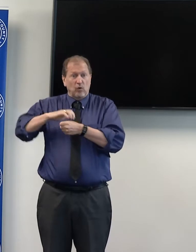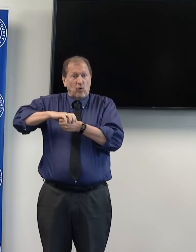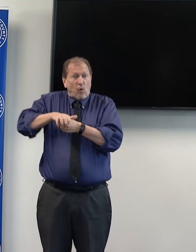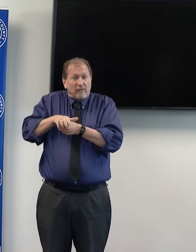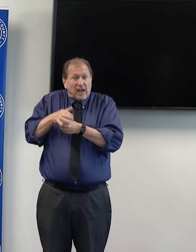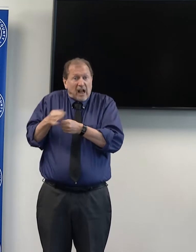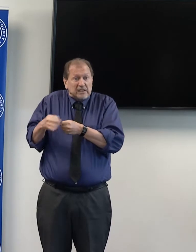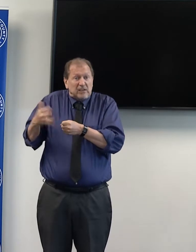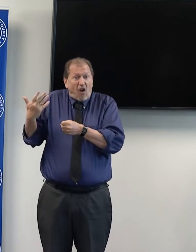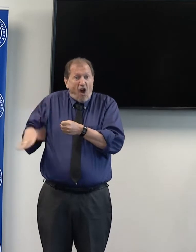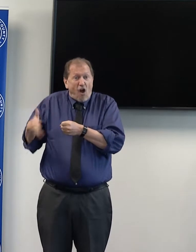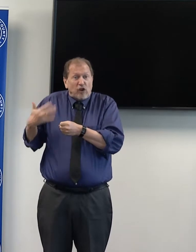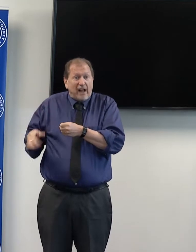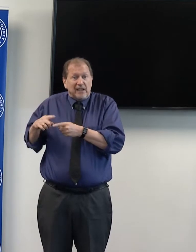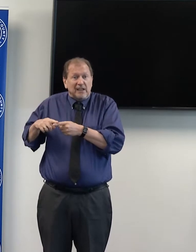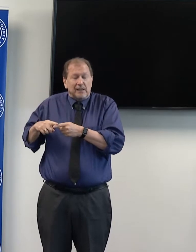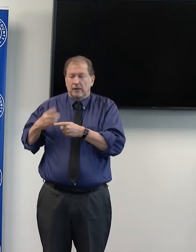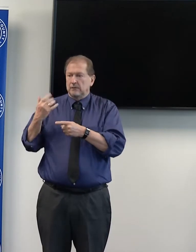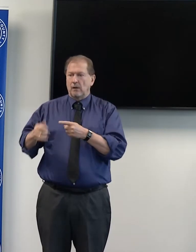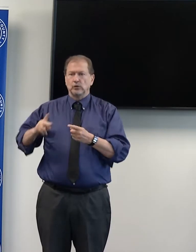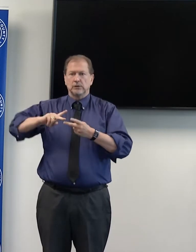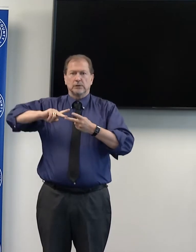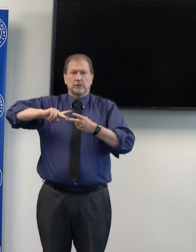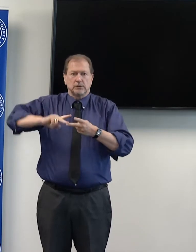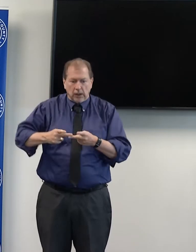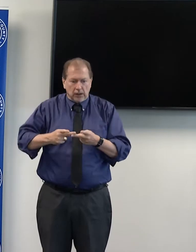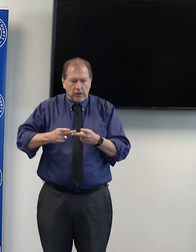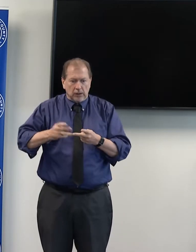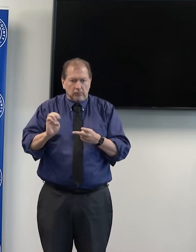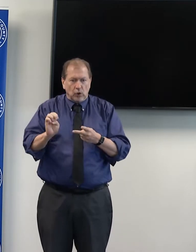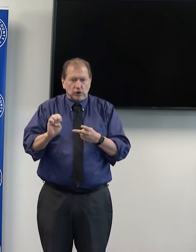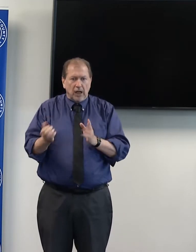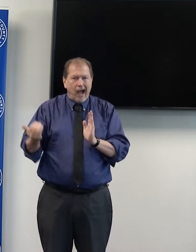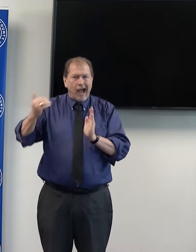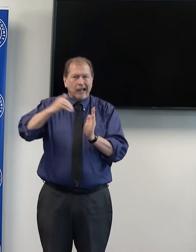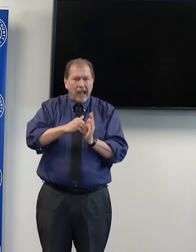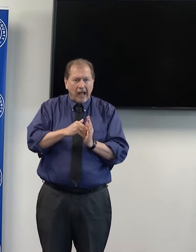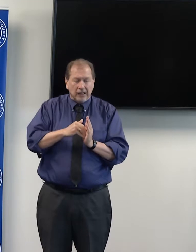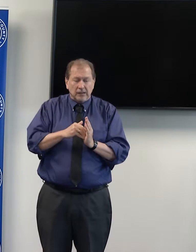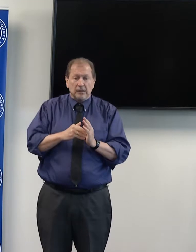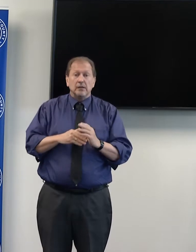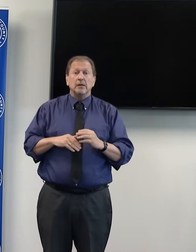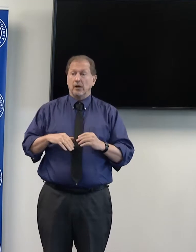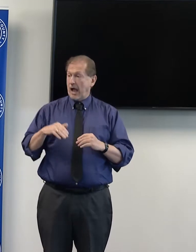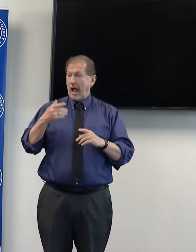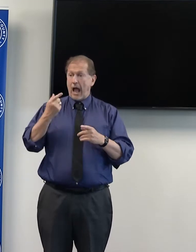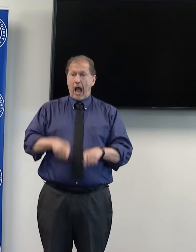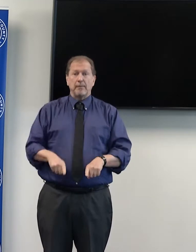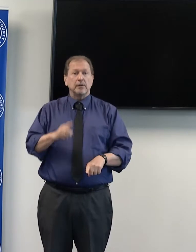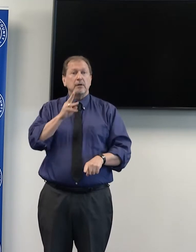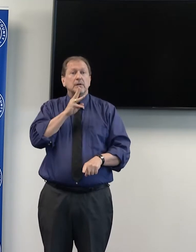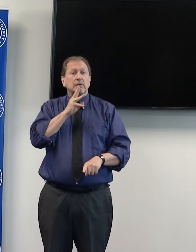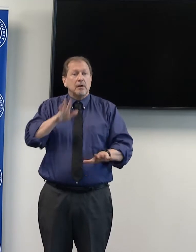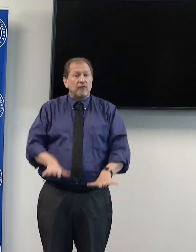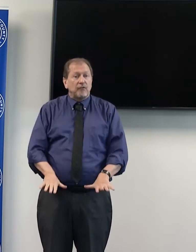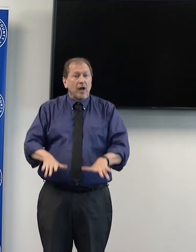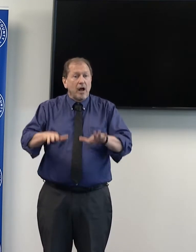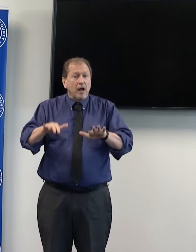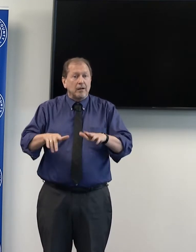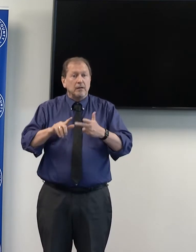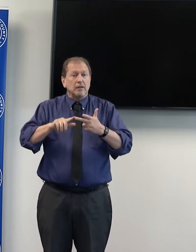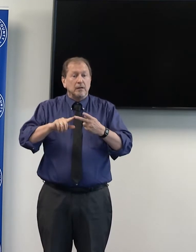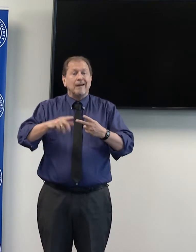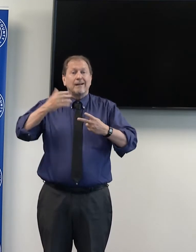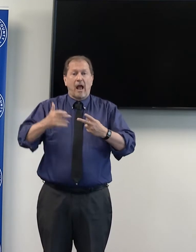we're stuck in the middle of a pandemic, and in the middle of that, we've faced flooding, and now we are faced